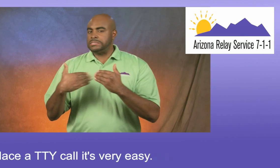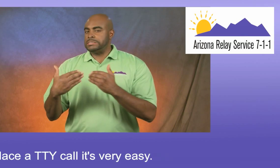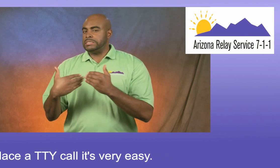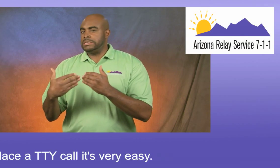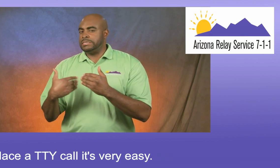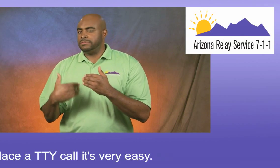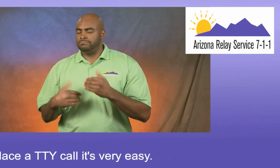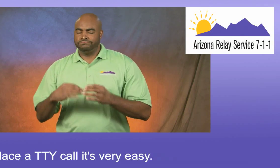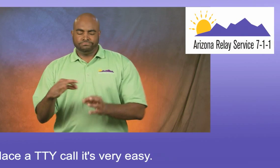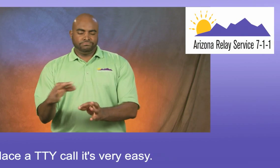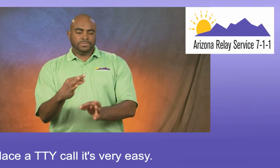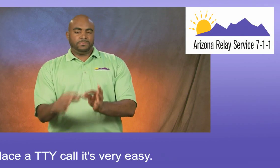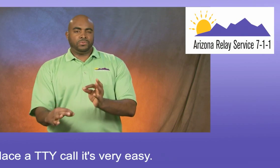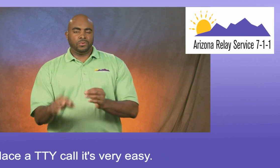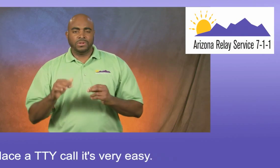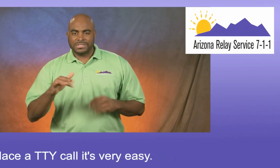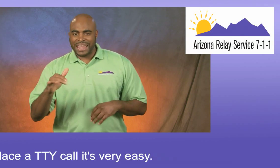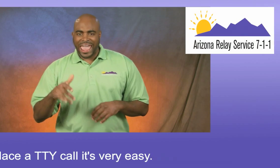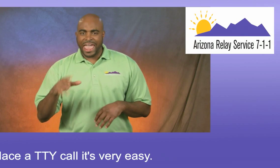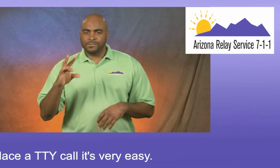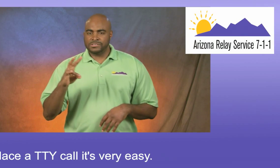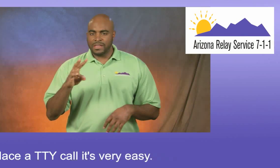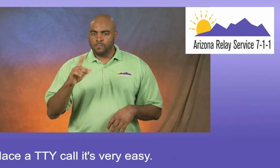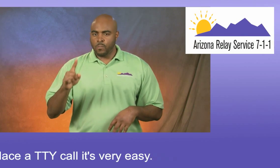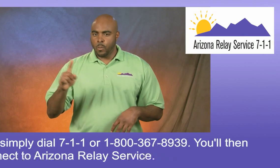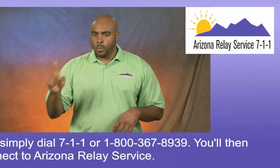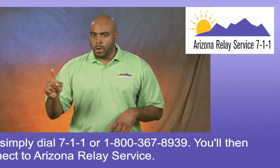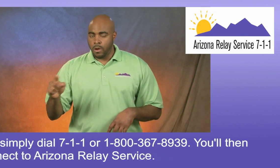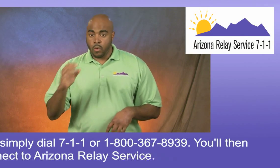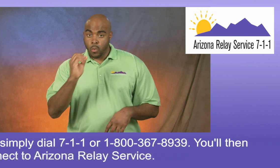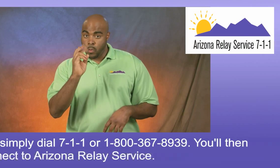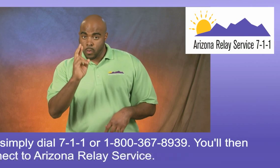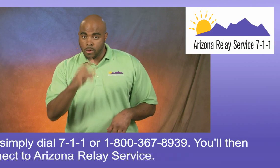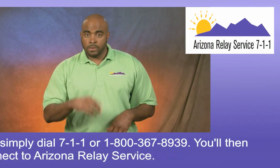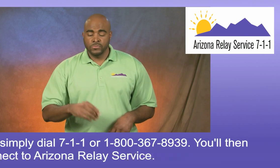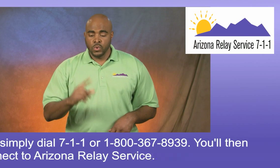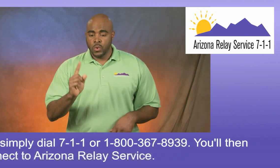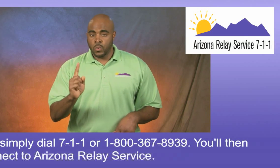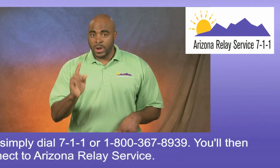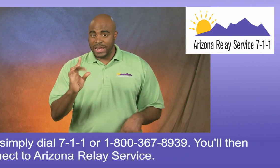To place a TTY call, it's very easy. You simply dial 711 or